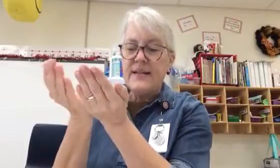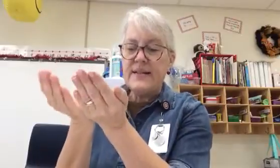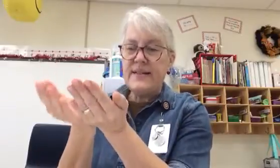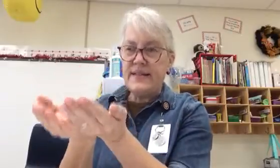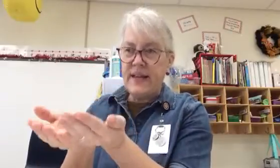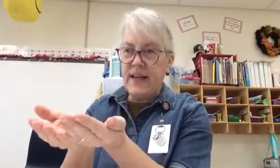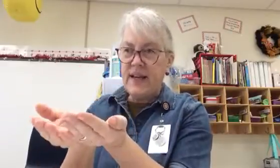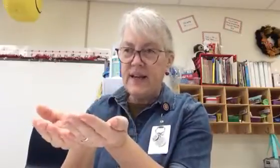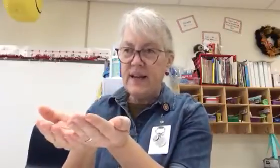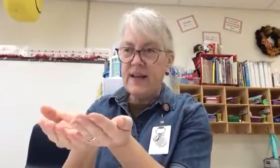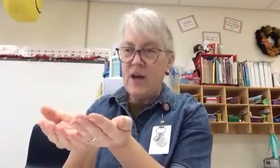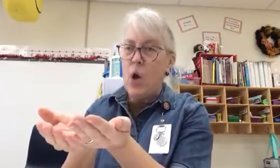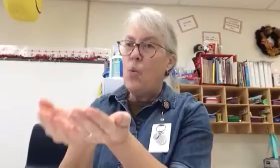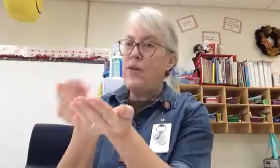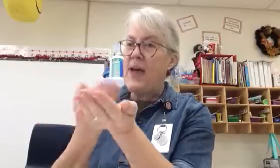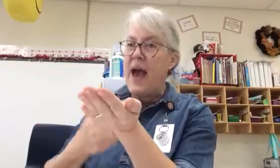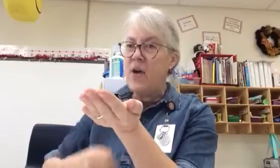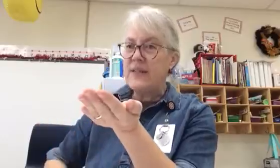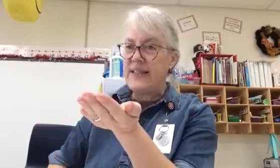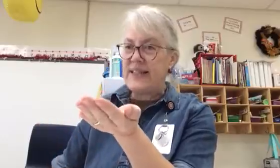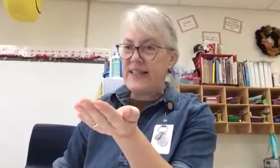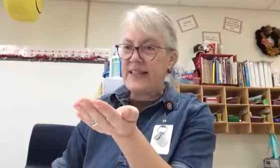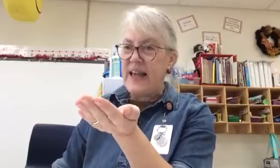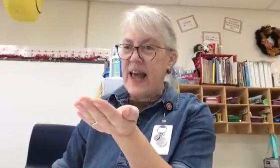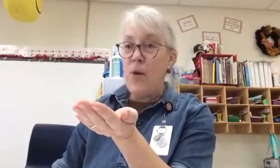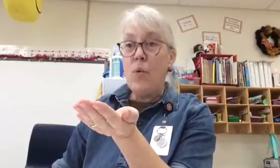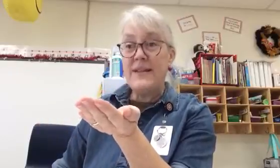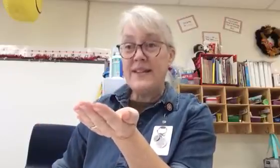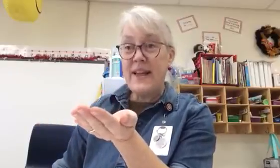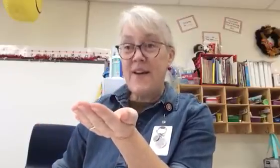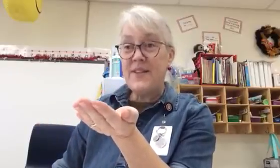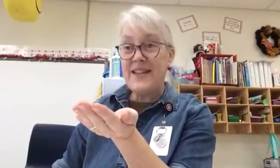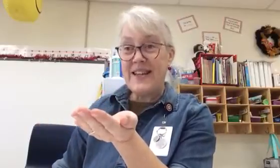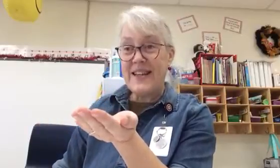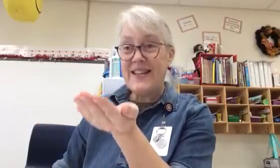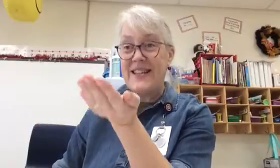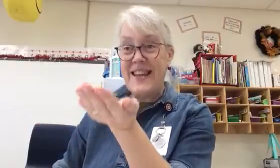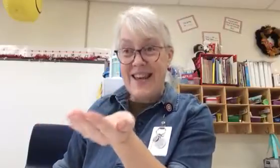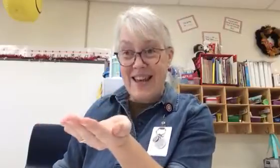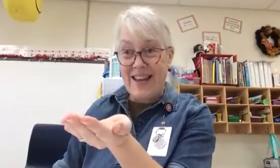Sick without s and what's left is ick.